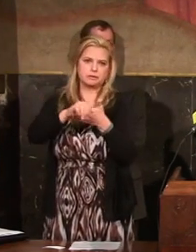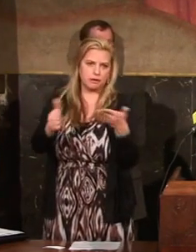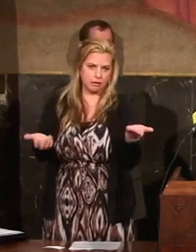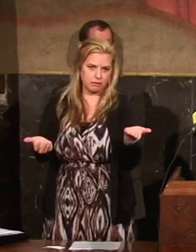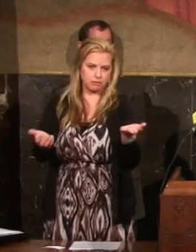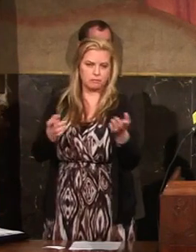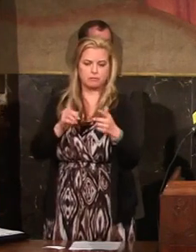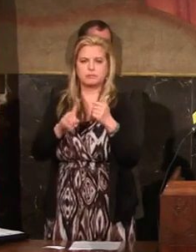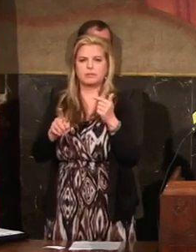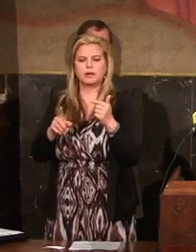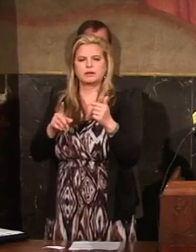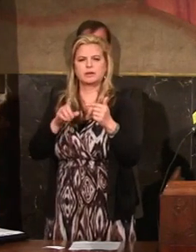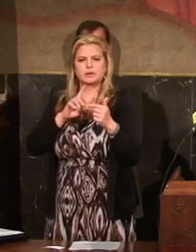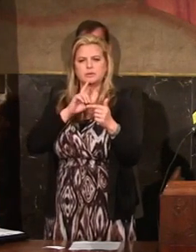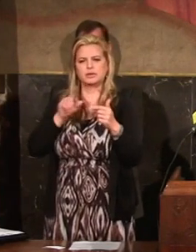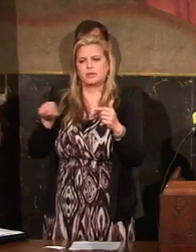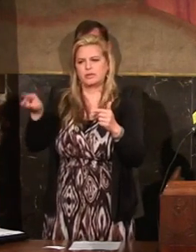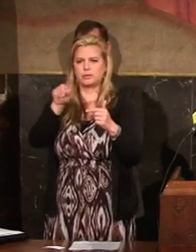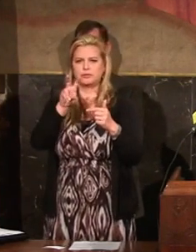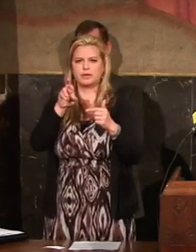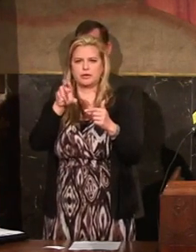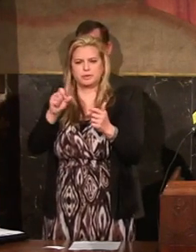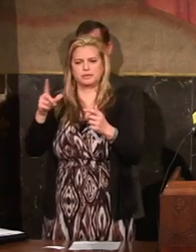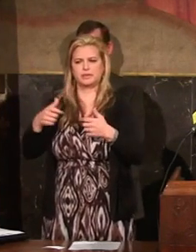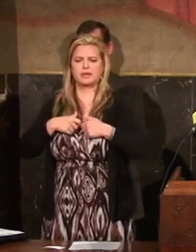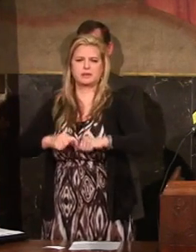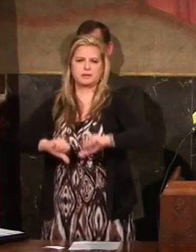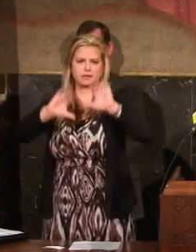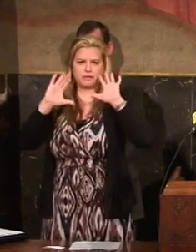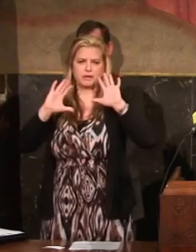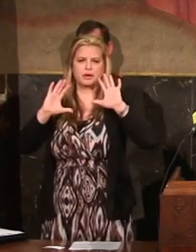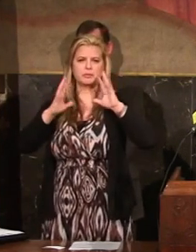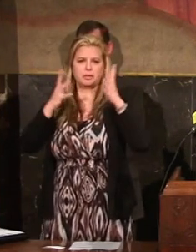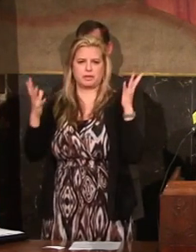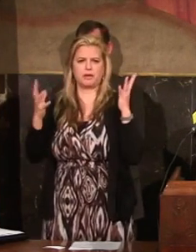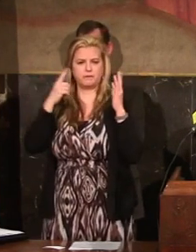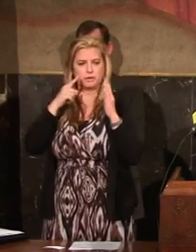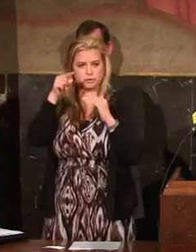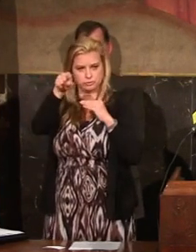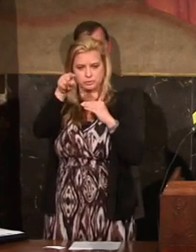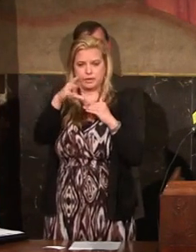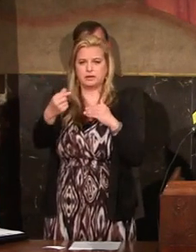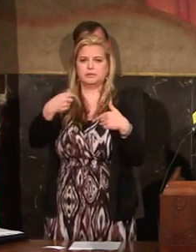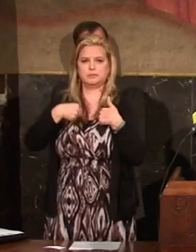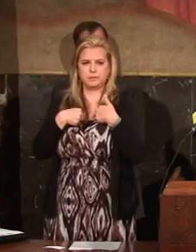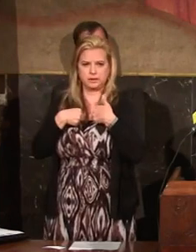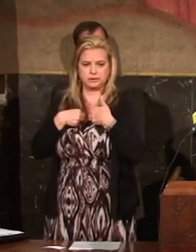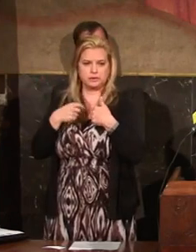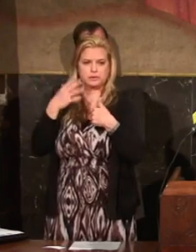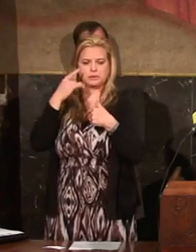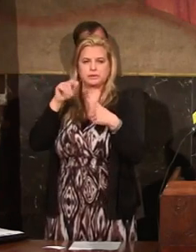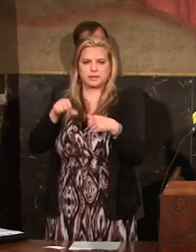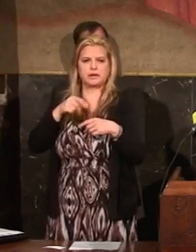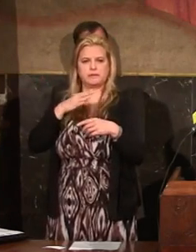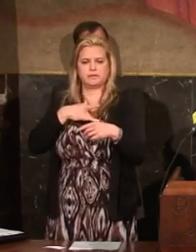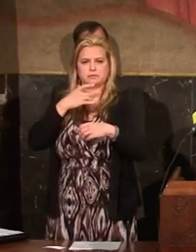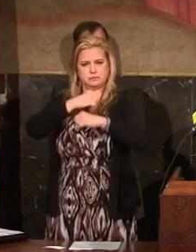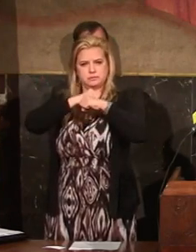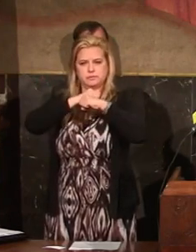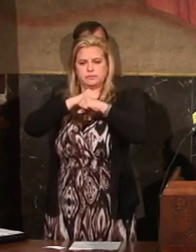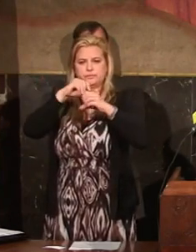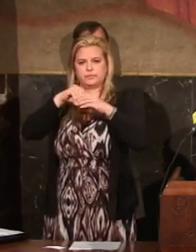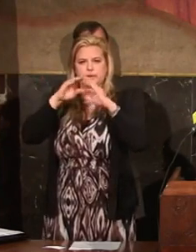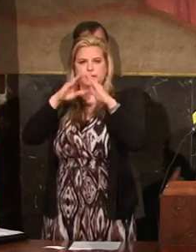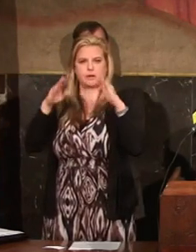It's the sacrifices made by those veterans for you and I, so that we would be secure in our